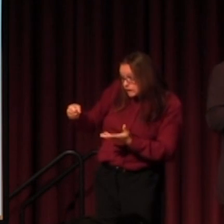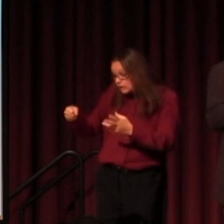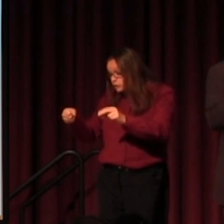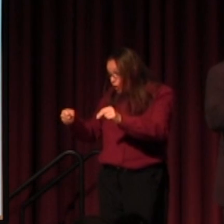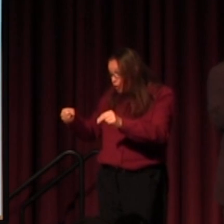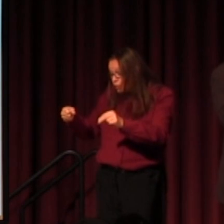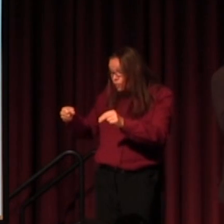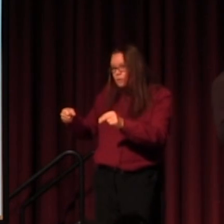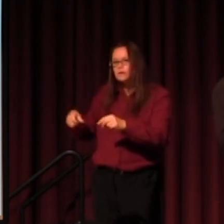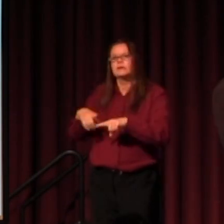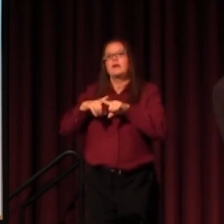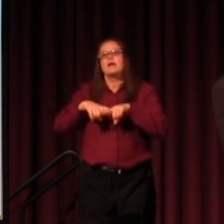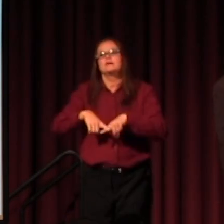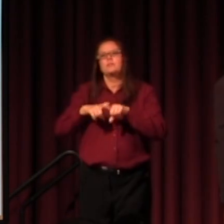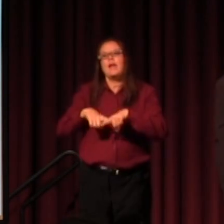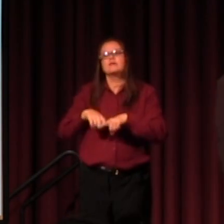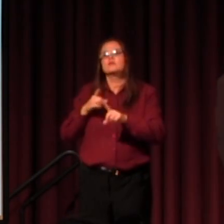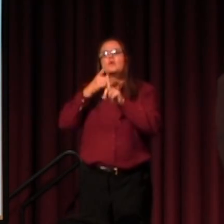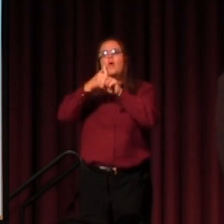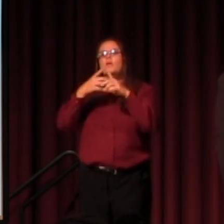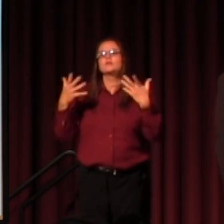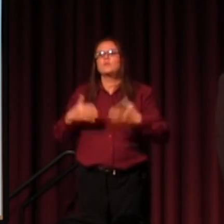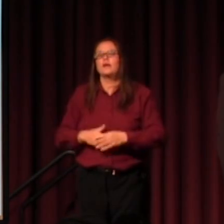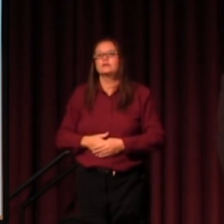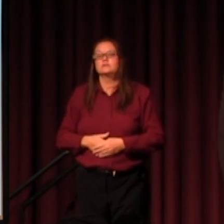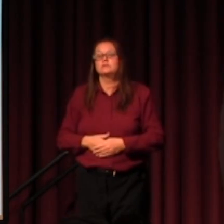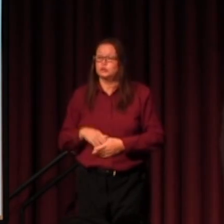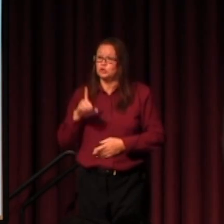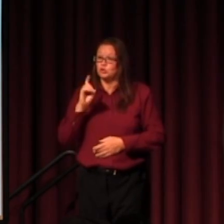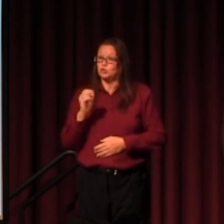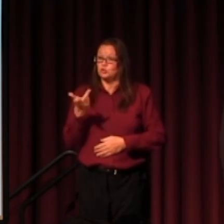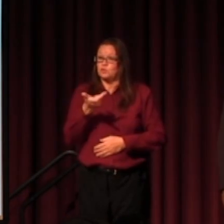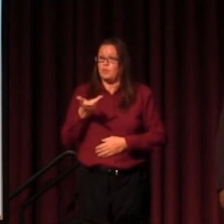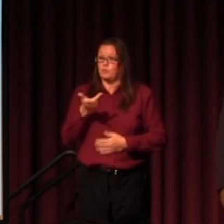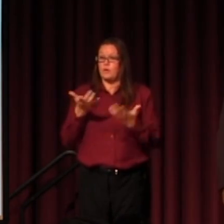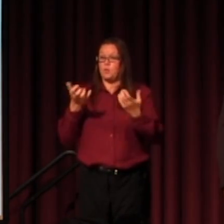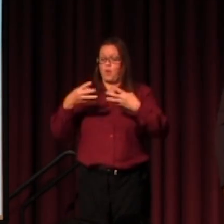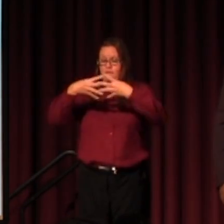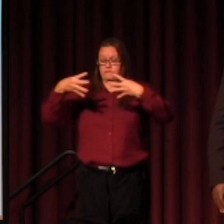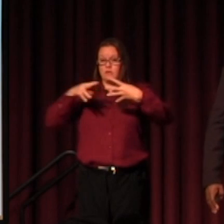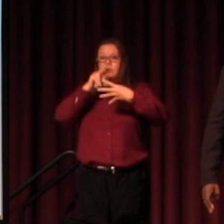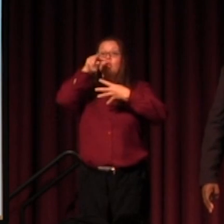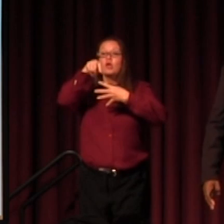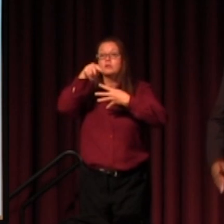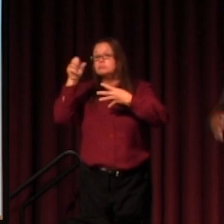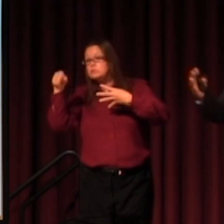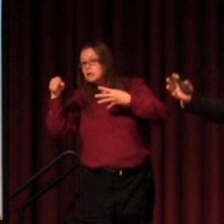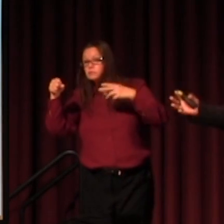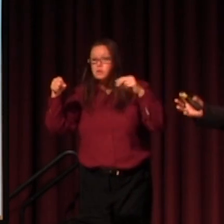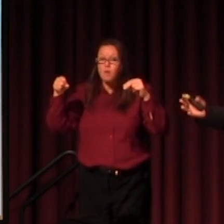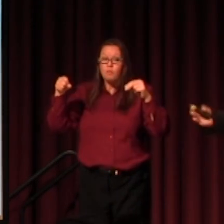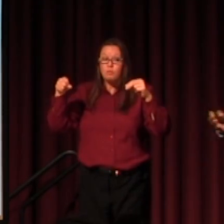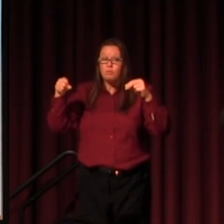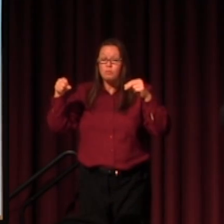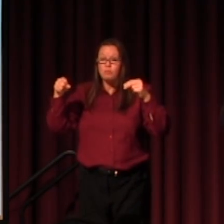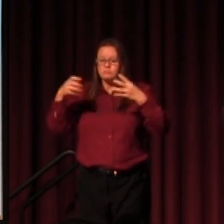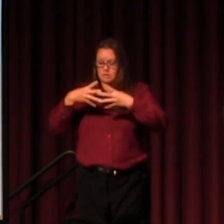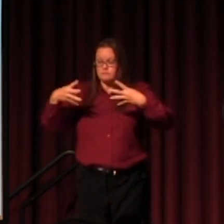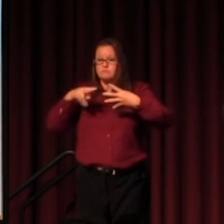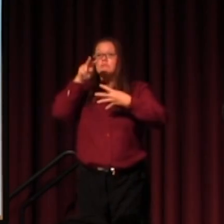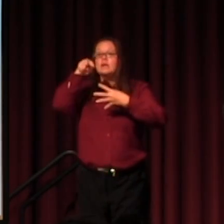Like, the shortest person in image A, like, they're looking through the fence. To my mind, the story I'm telling myself is